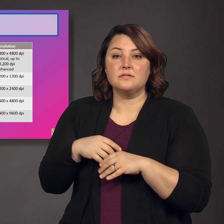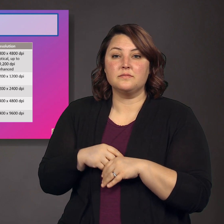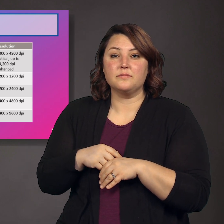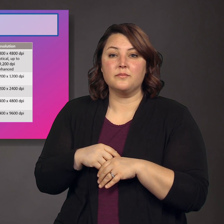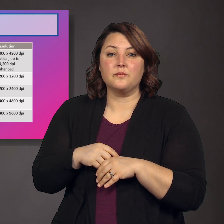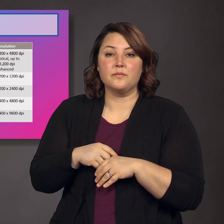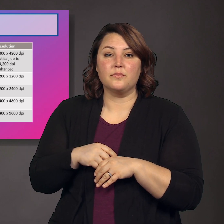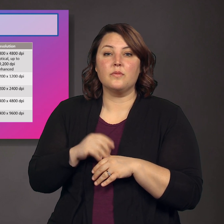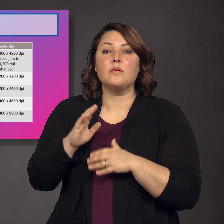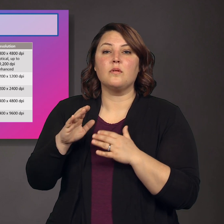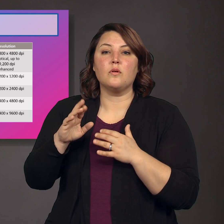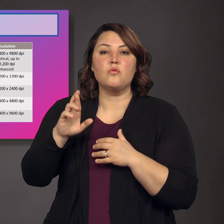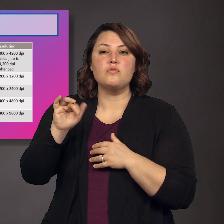resolution of some